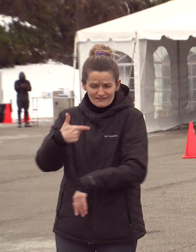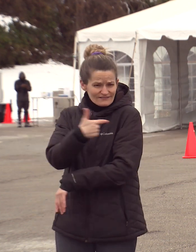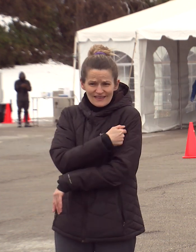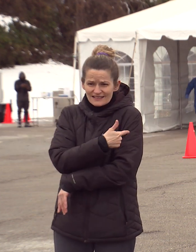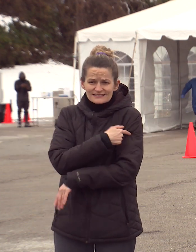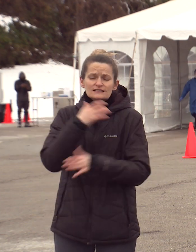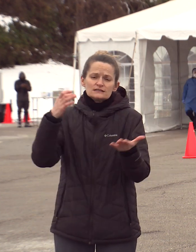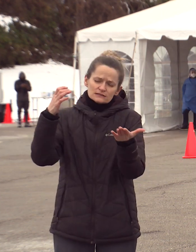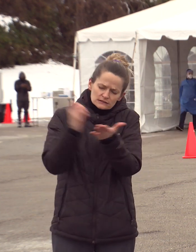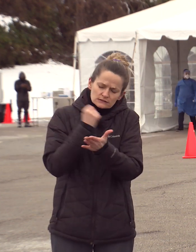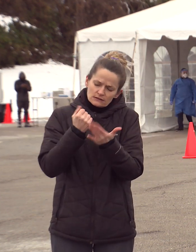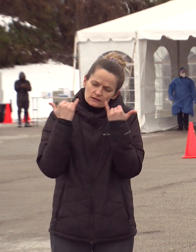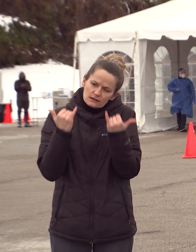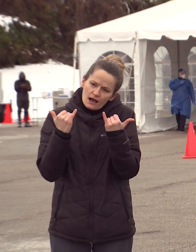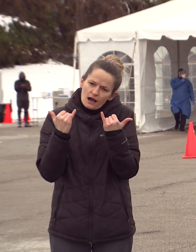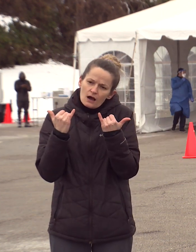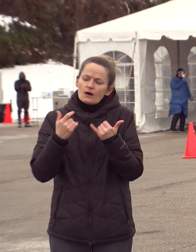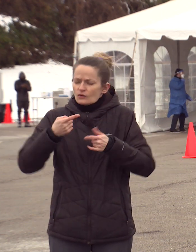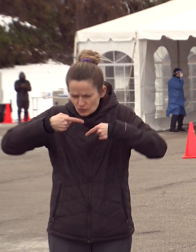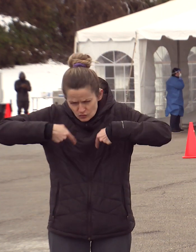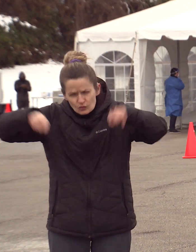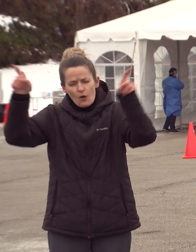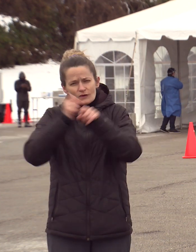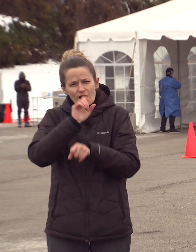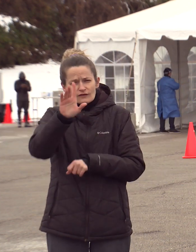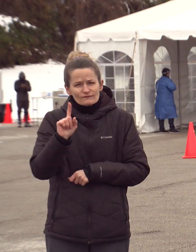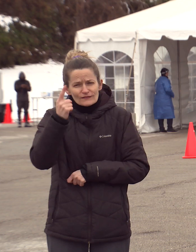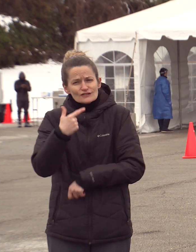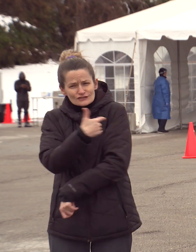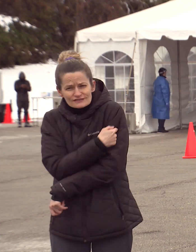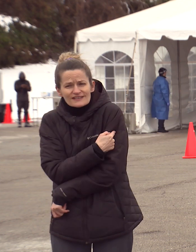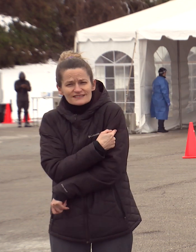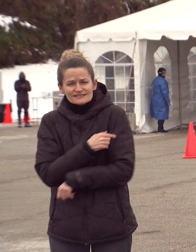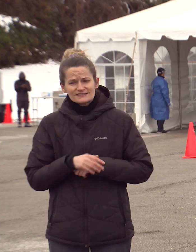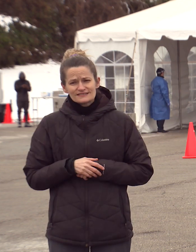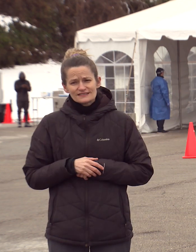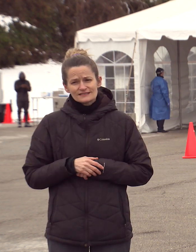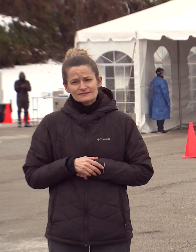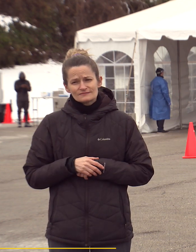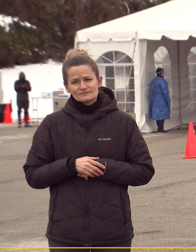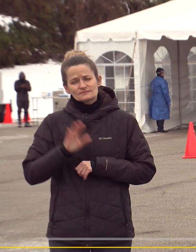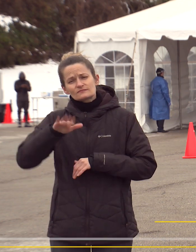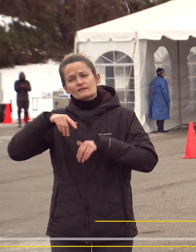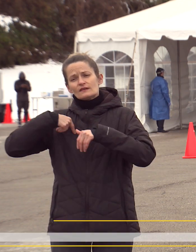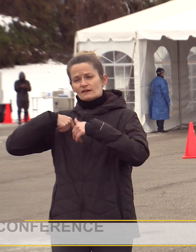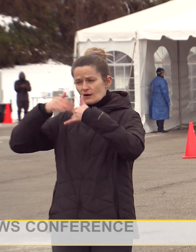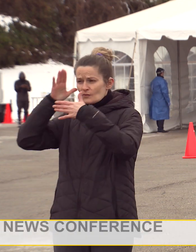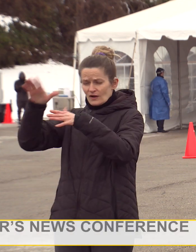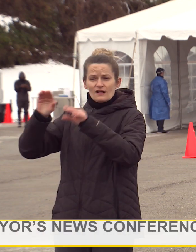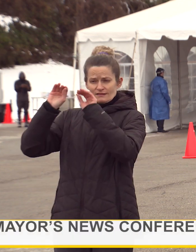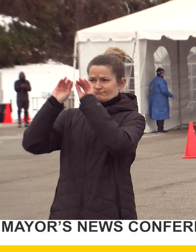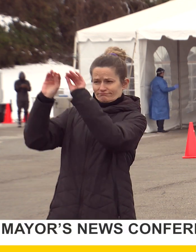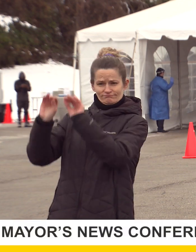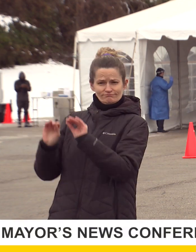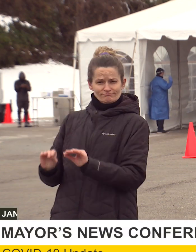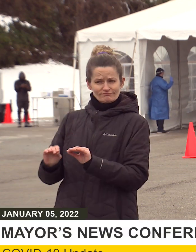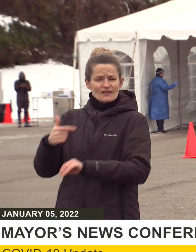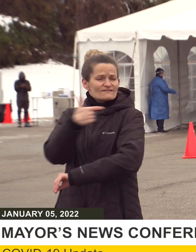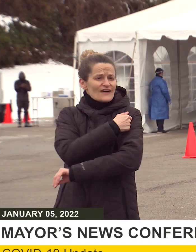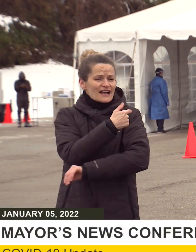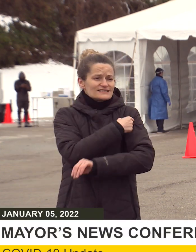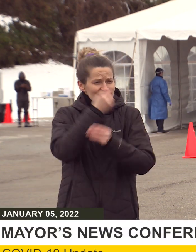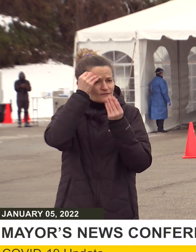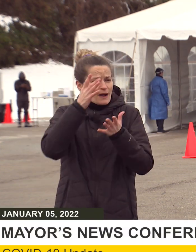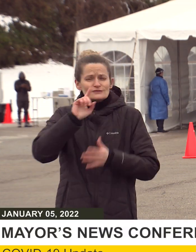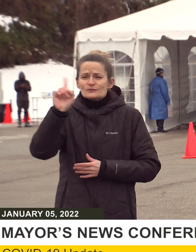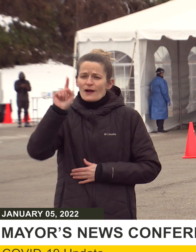on social media, on our website, at the health department's hotline, the vaccination efforts that we have across the city of Baltimore. And